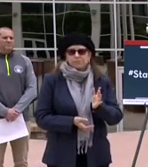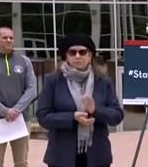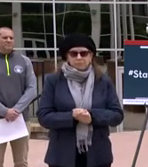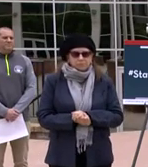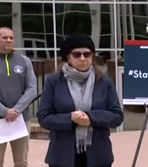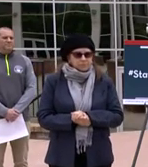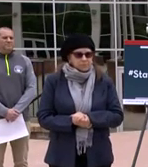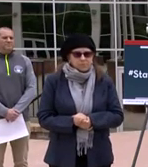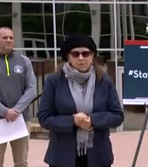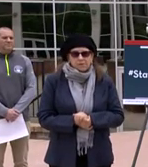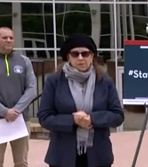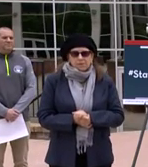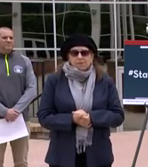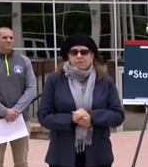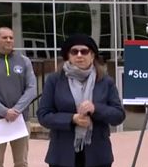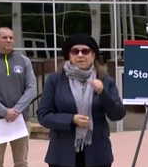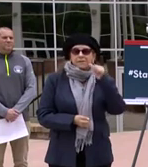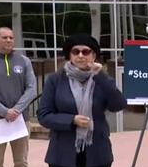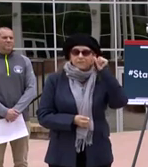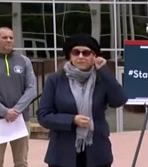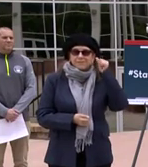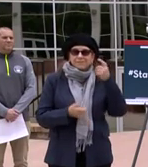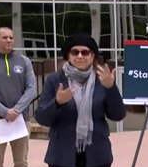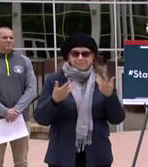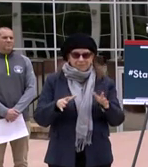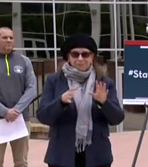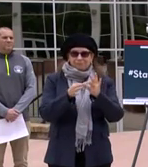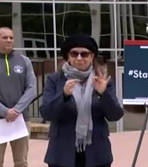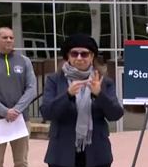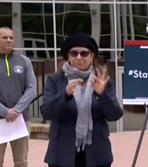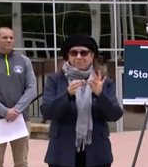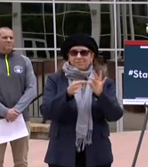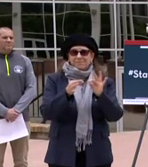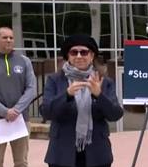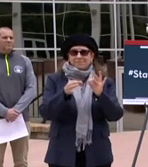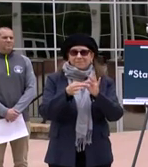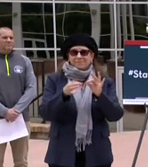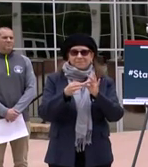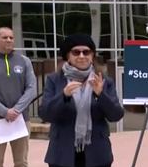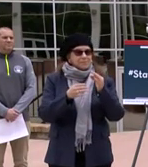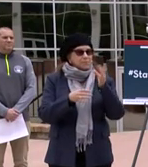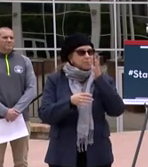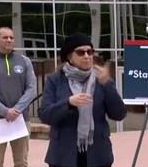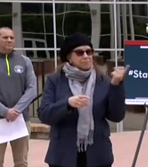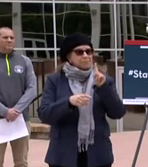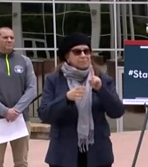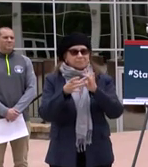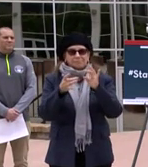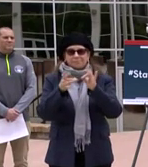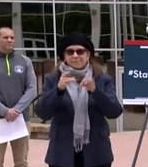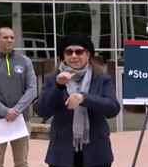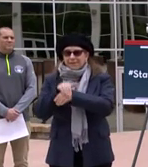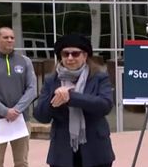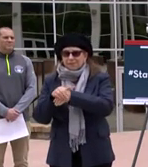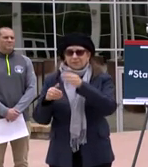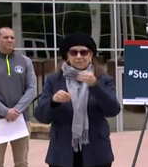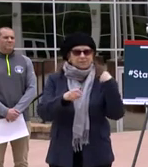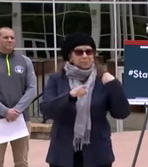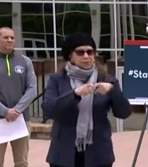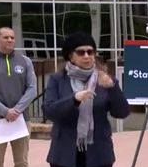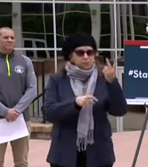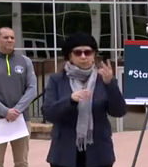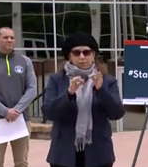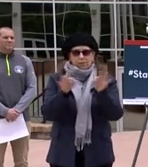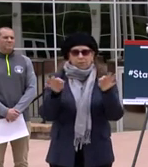briefing yesterday was in Spanish to make clear to people to recognize what their symptoms are and call their